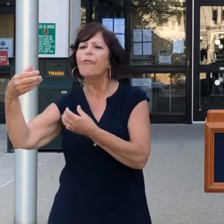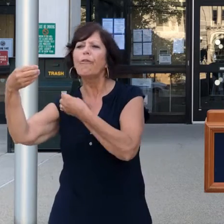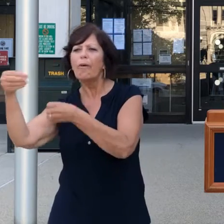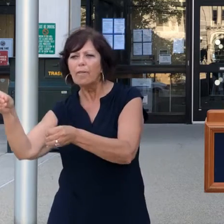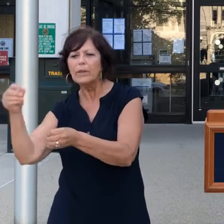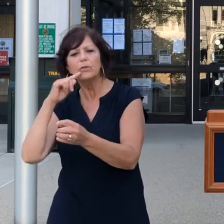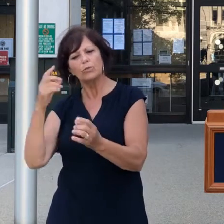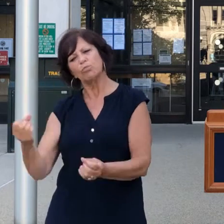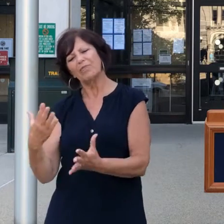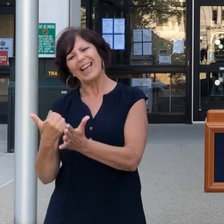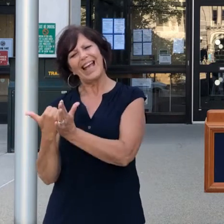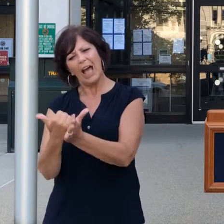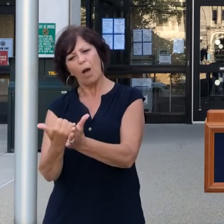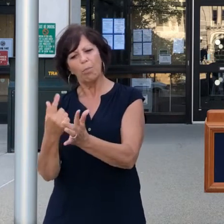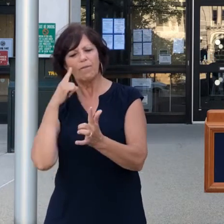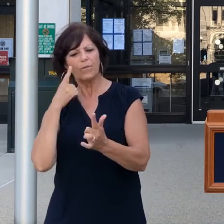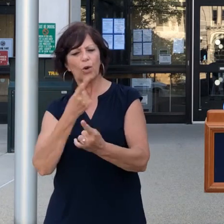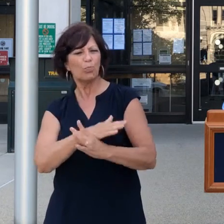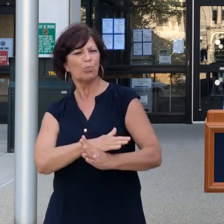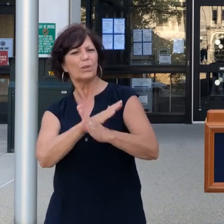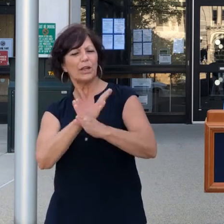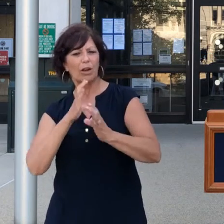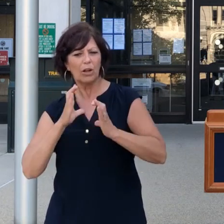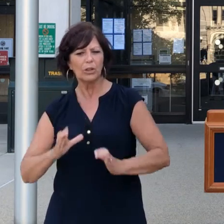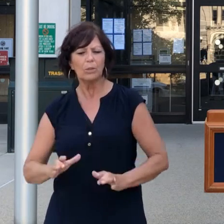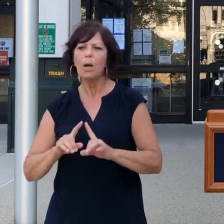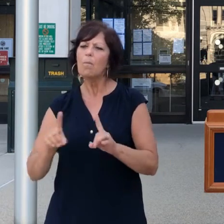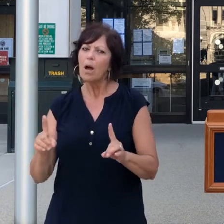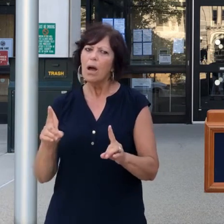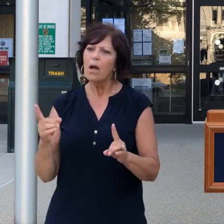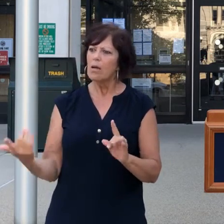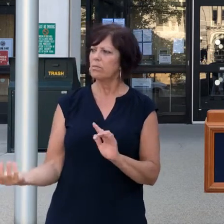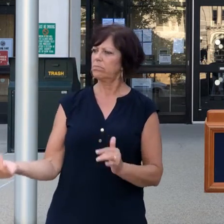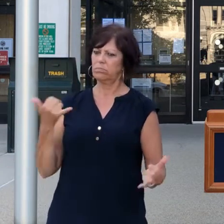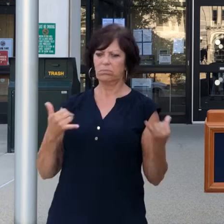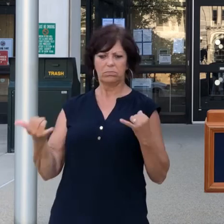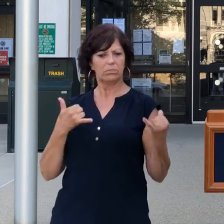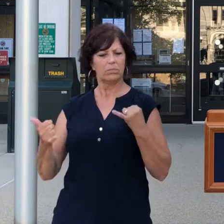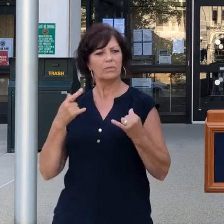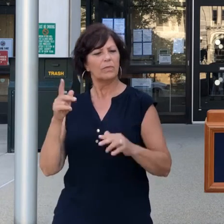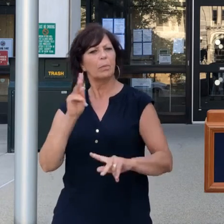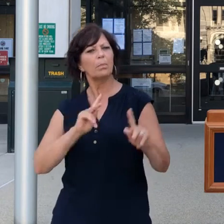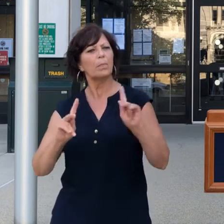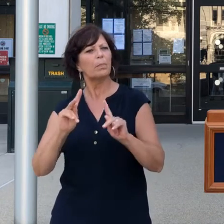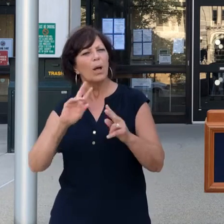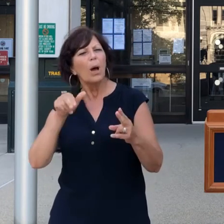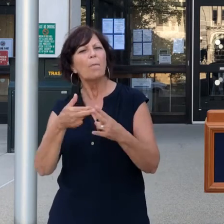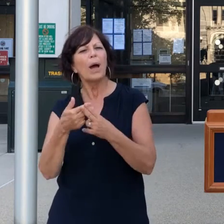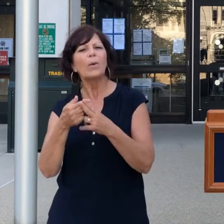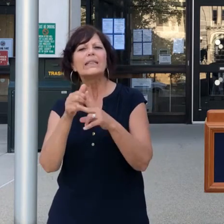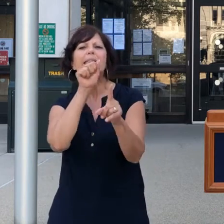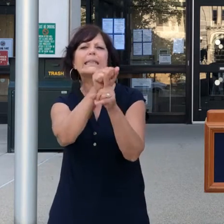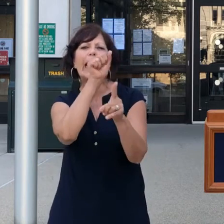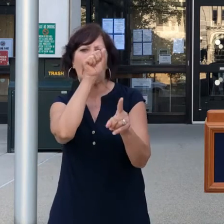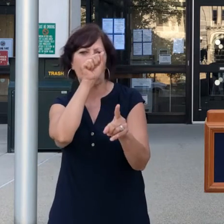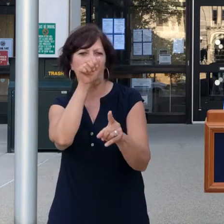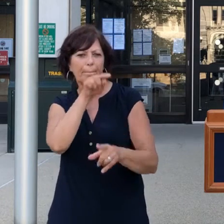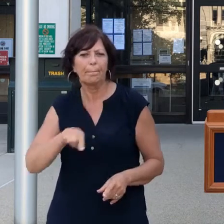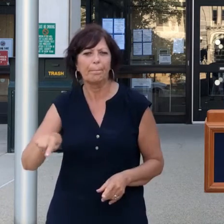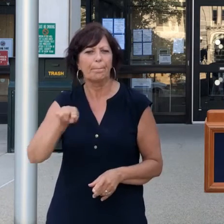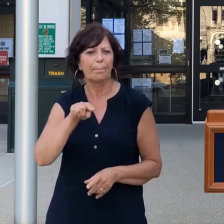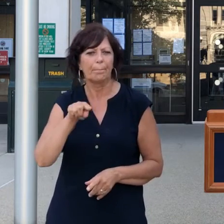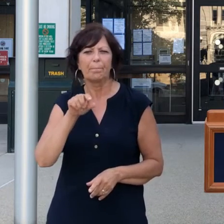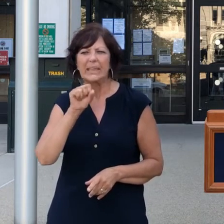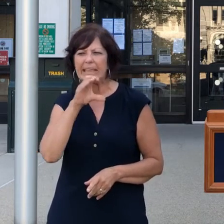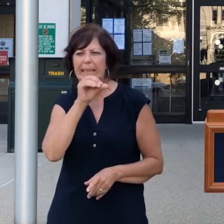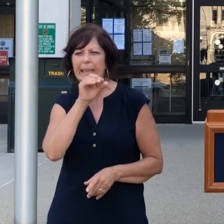provide assistance with regards to consumer protection, we were getting a lot of contacts and calls from our citizens with regards to scams that were out there. We were